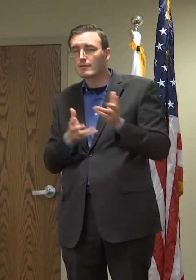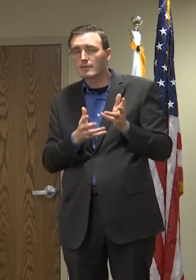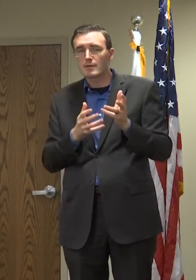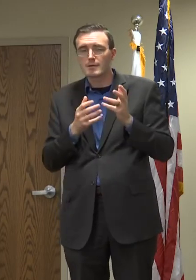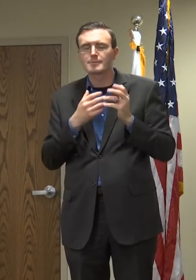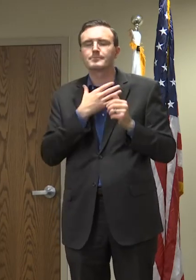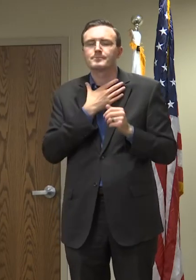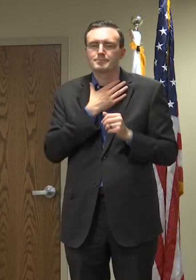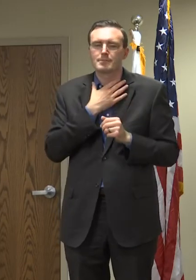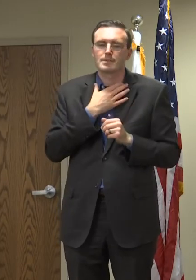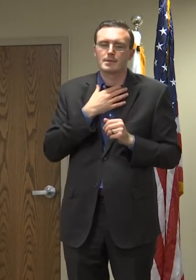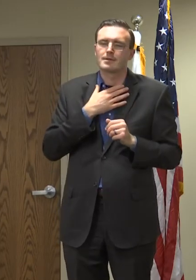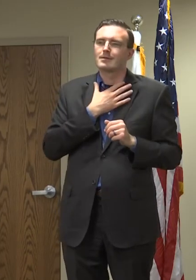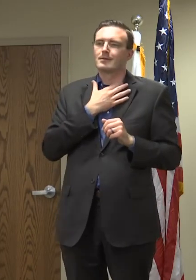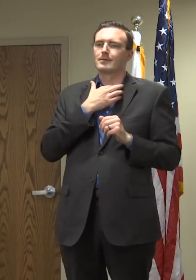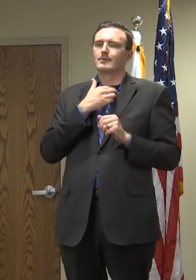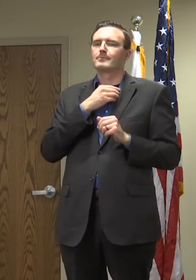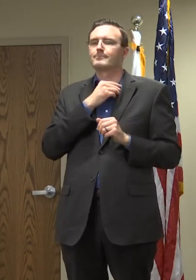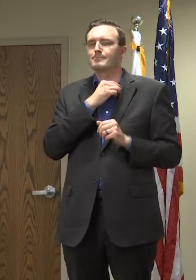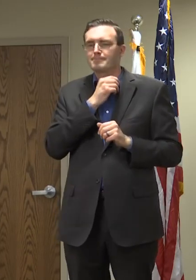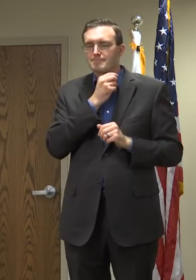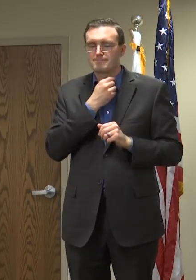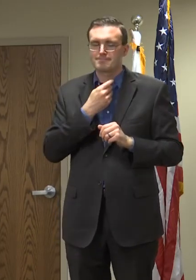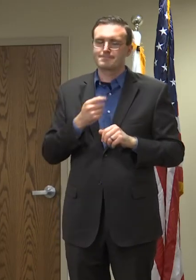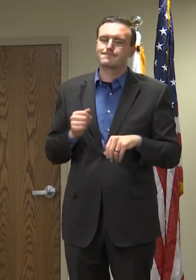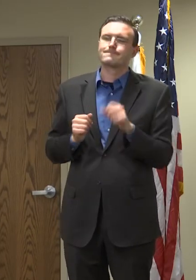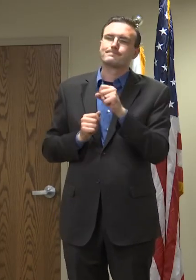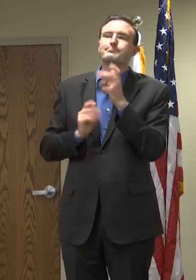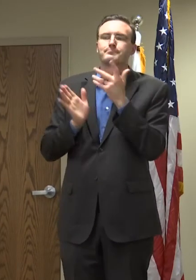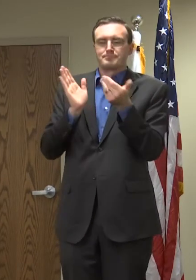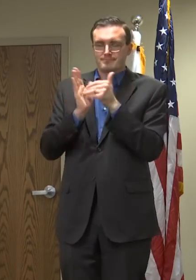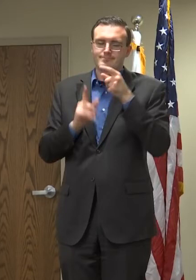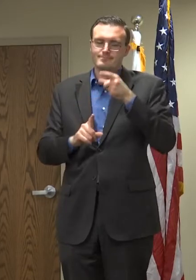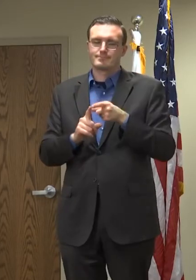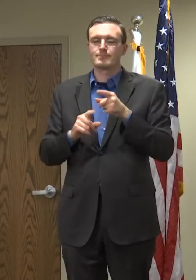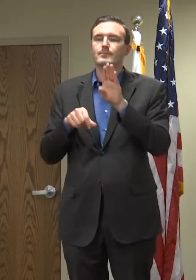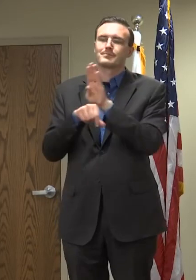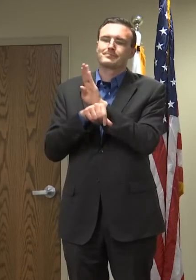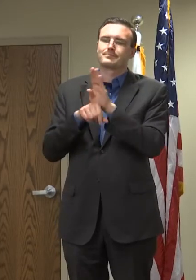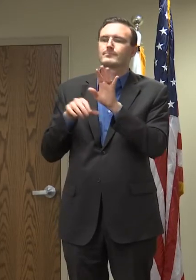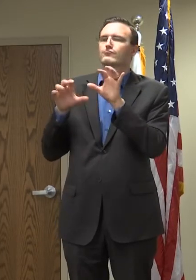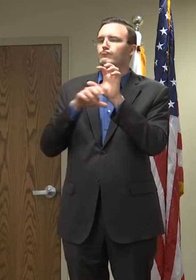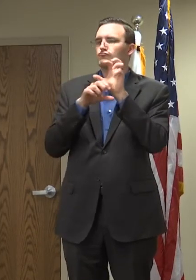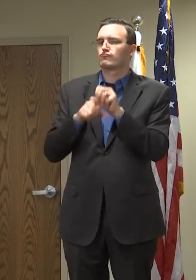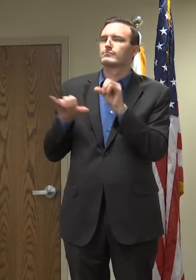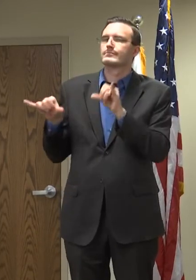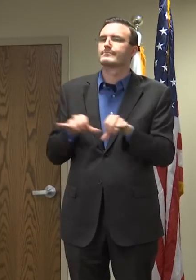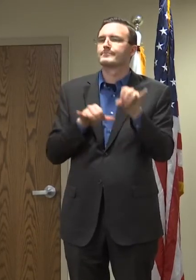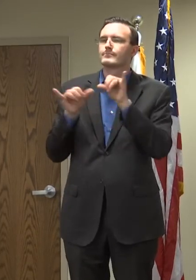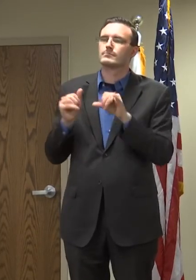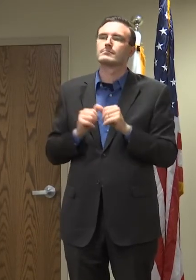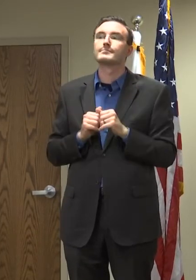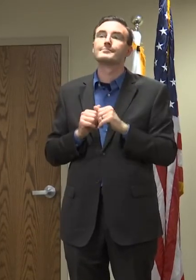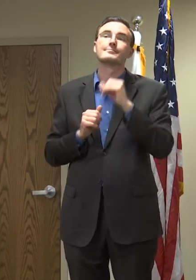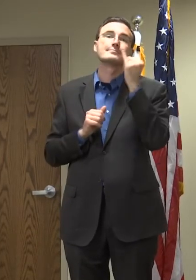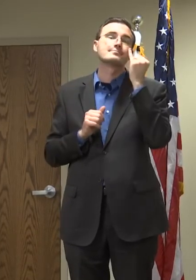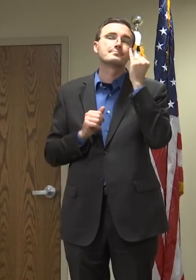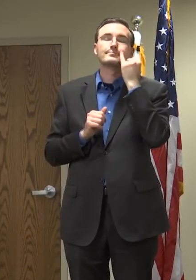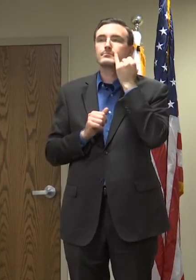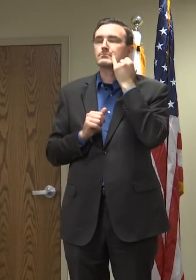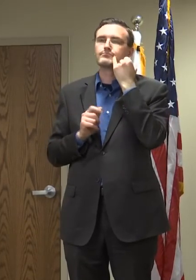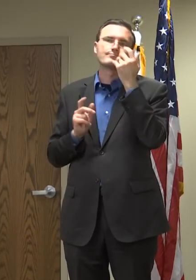right? So for instance, a business that may have only 3 employees, if 2 out of the 3 employees become